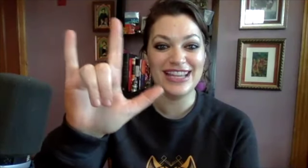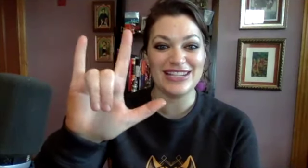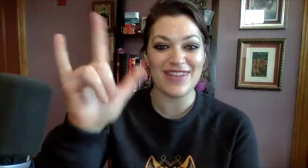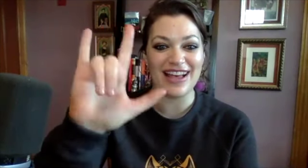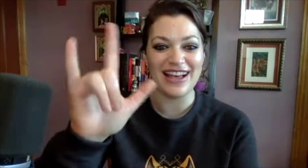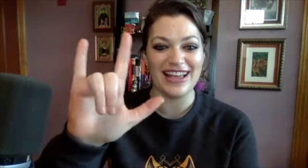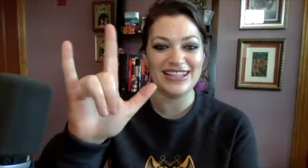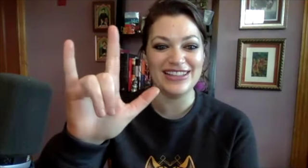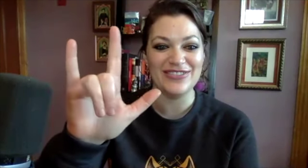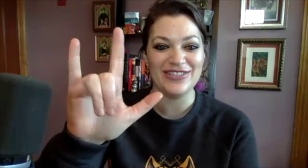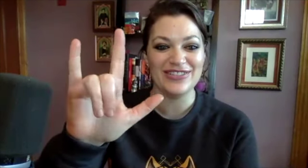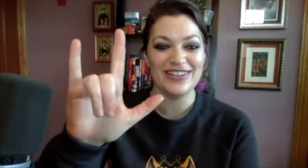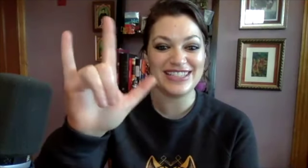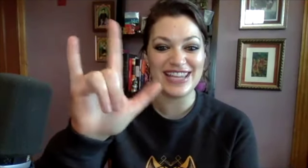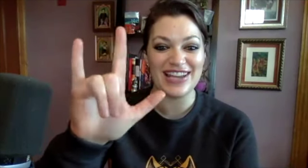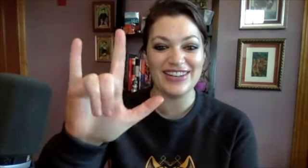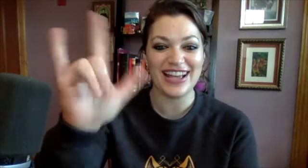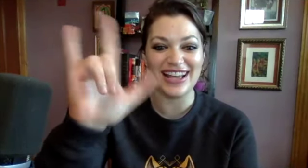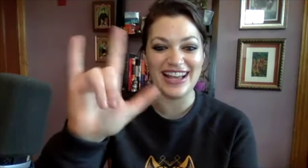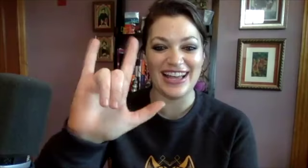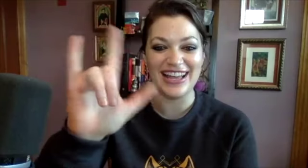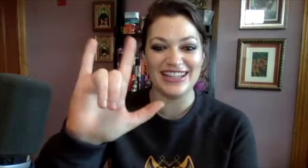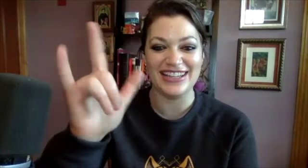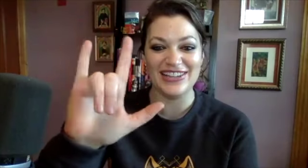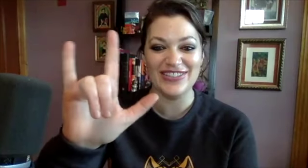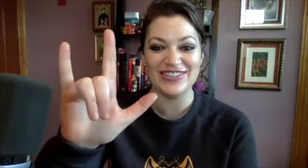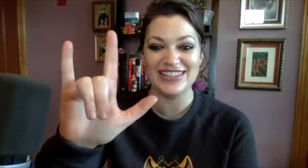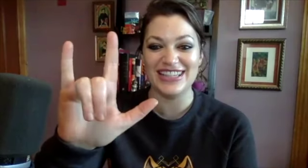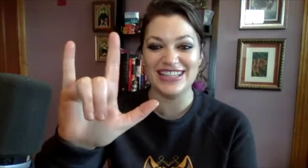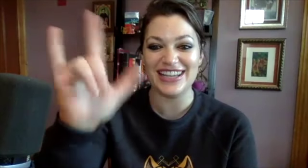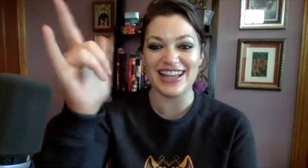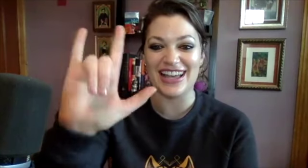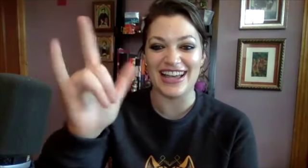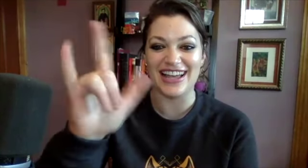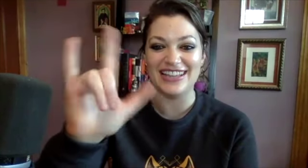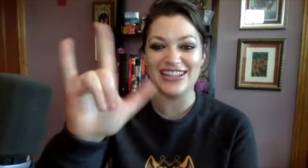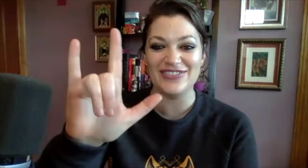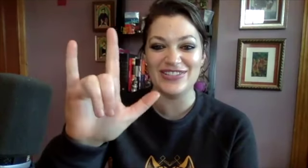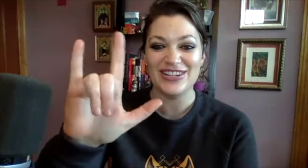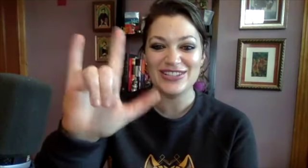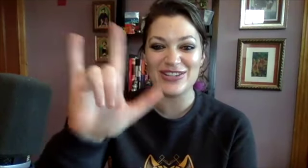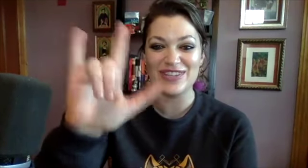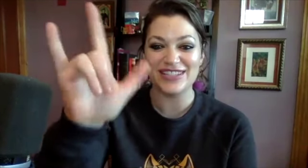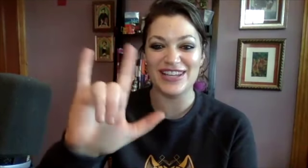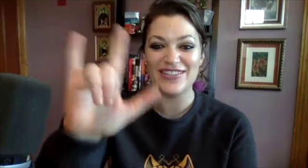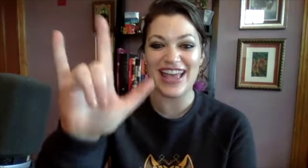Liam, I love you. Taryn, I love you. Lily, I love you. Sophie, Leo,